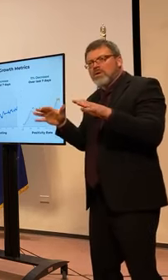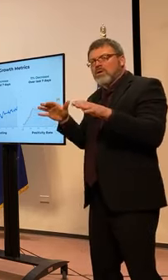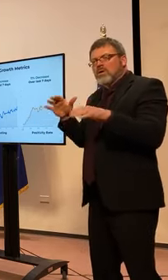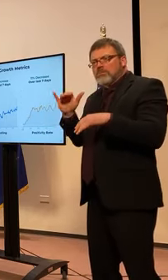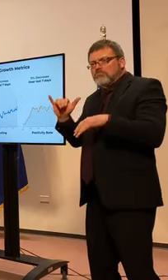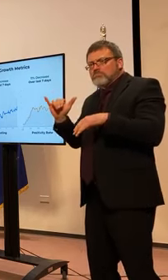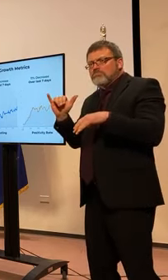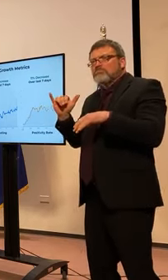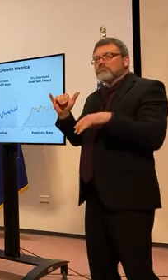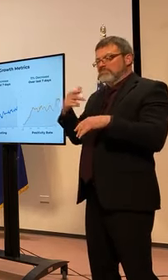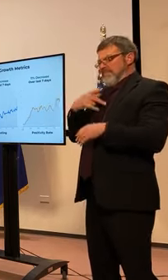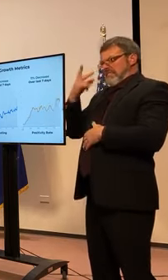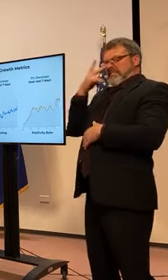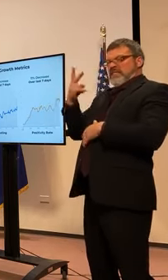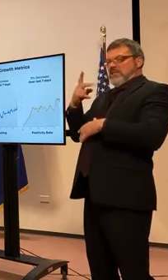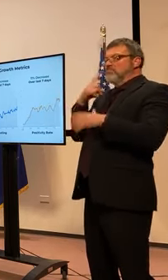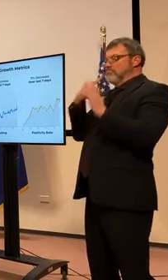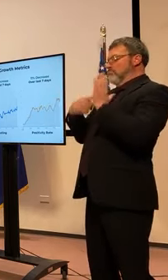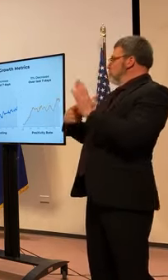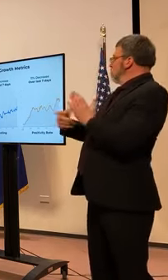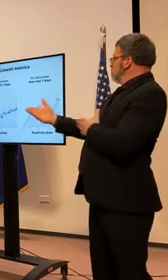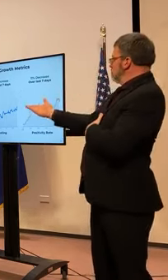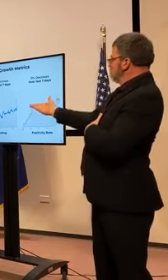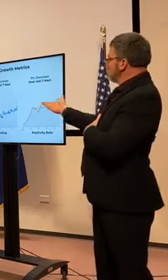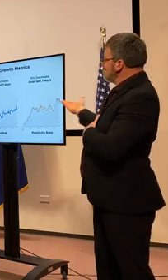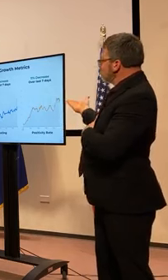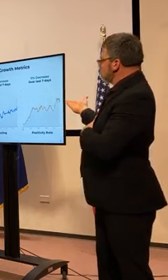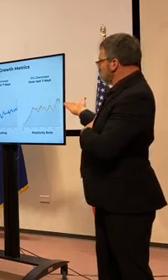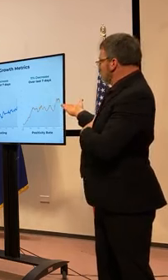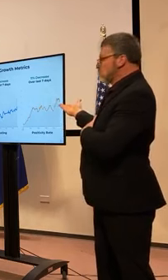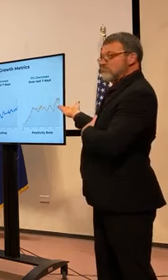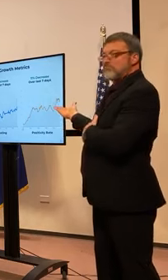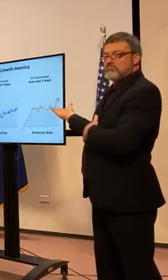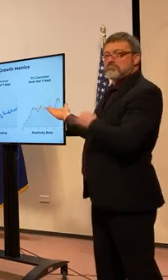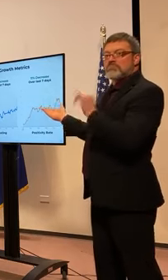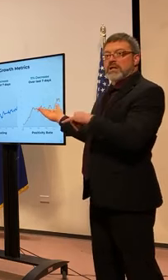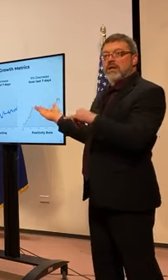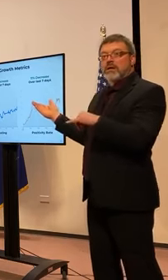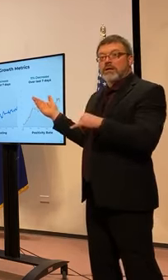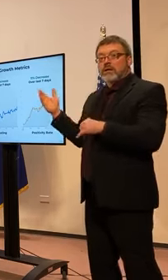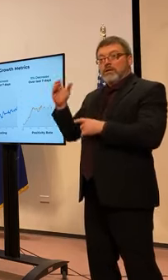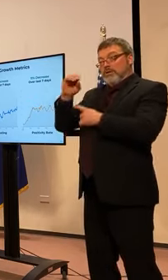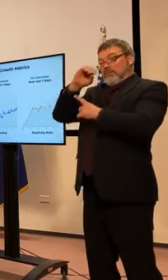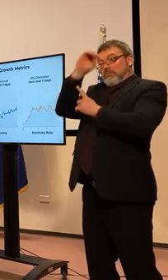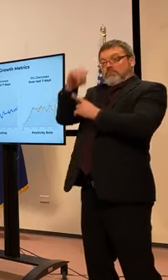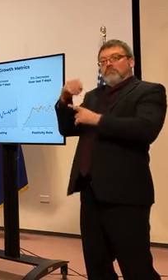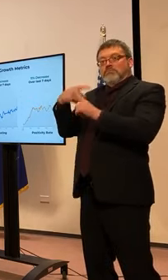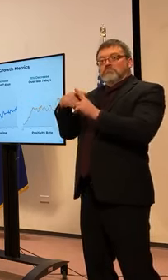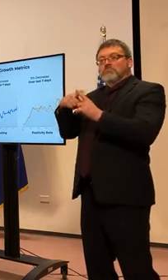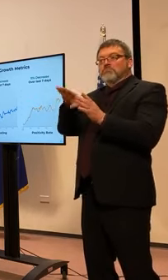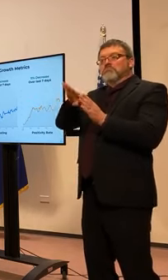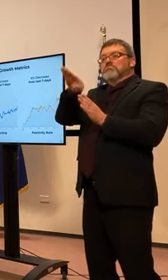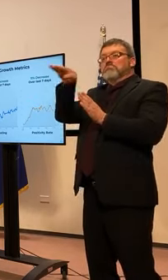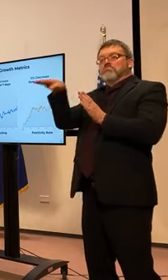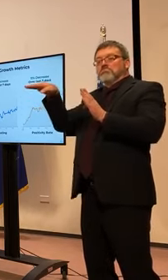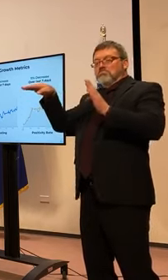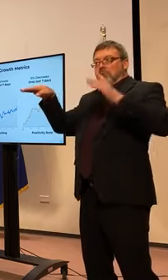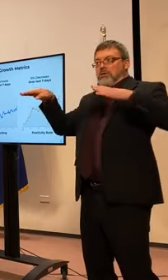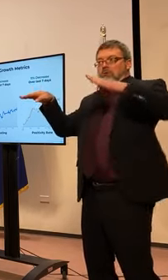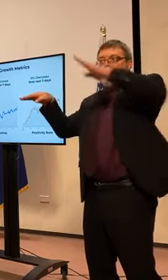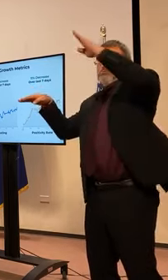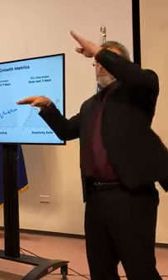certainly a good indication there that we're not seeing the positivity rate go up as testing increases. So again, we'll keep a close eye on that,